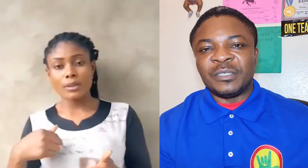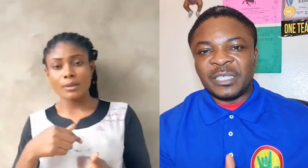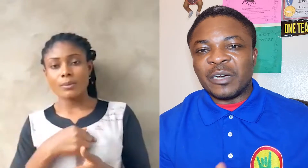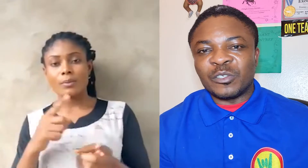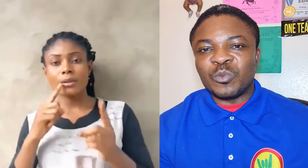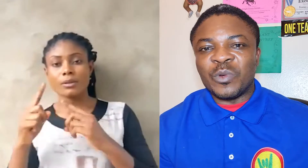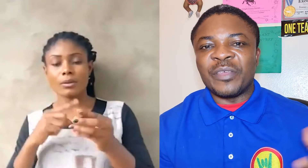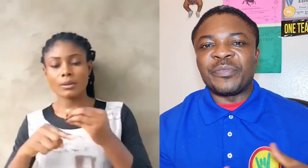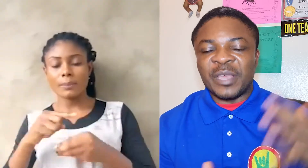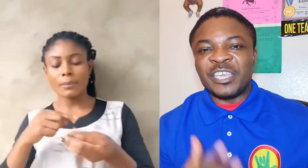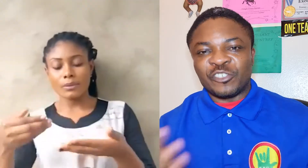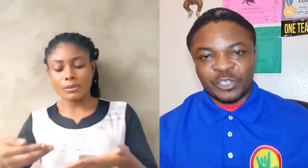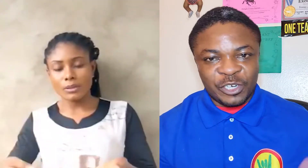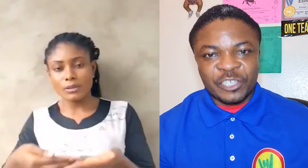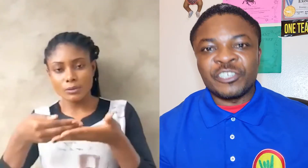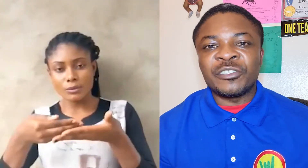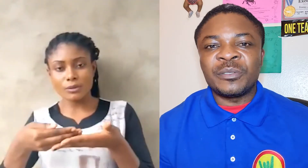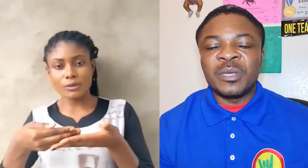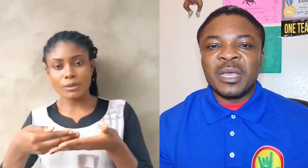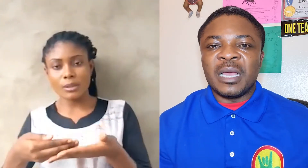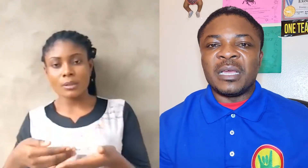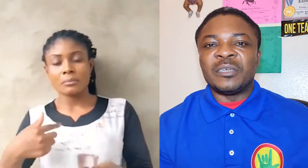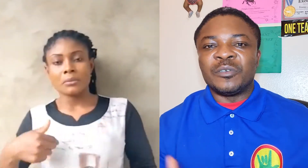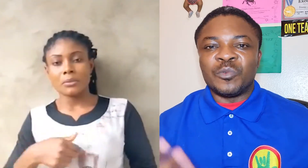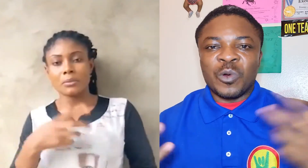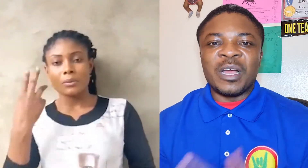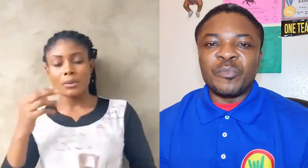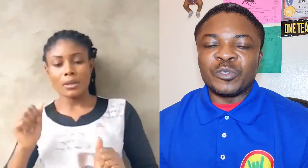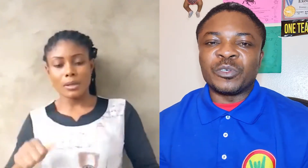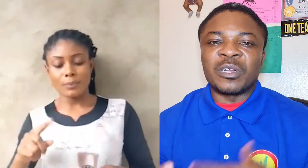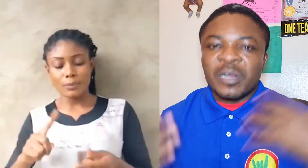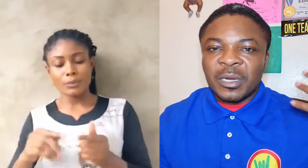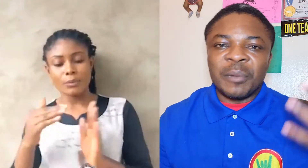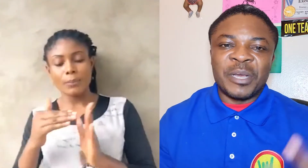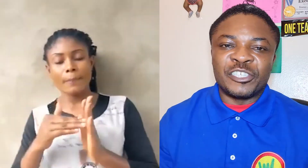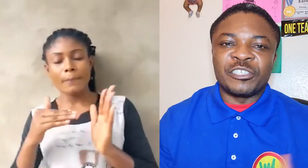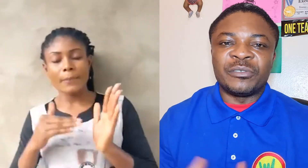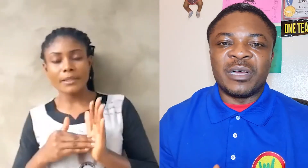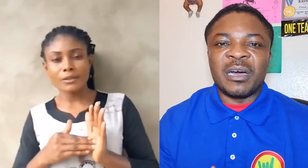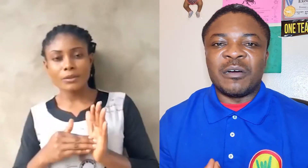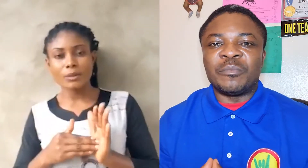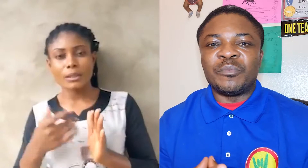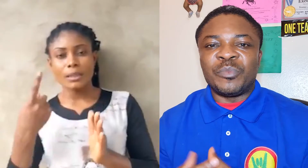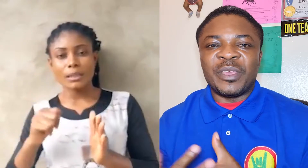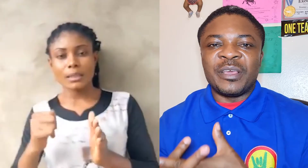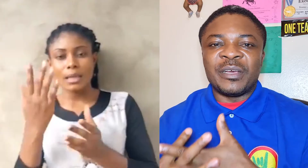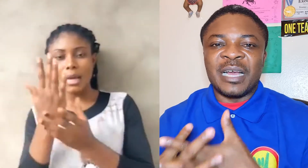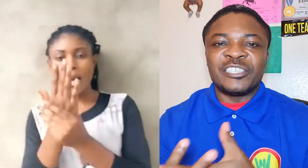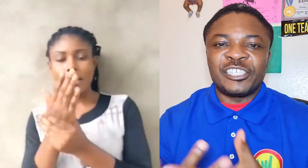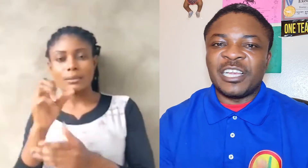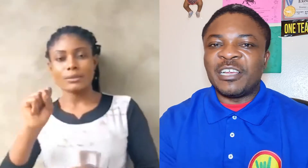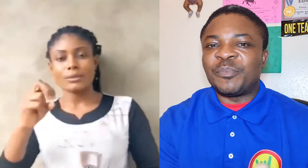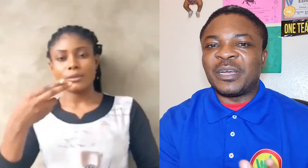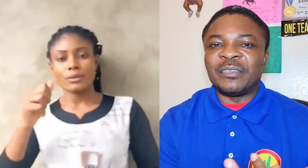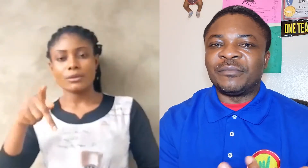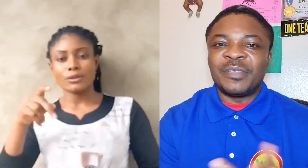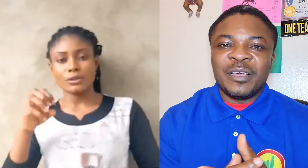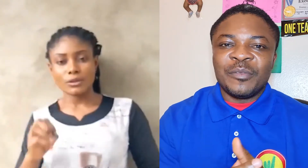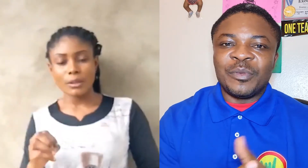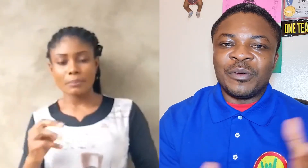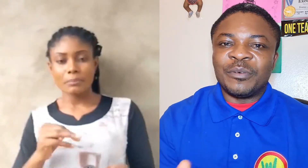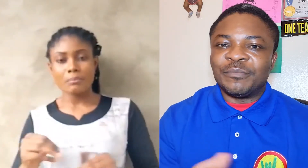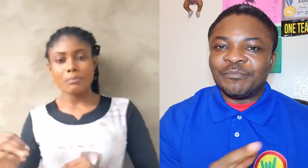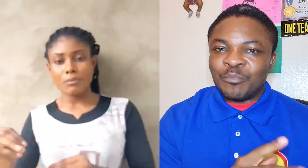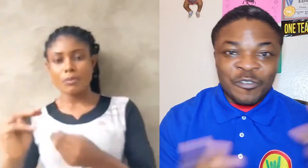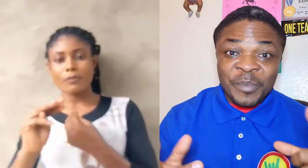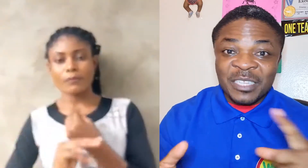we dealt with the introduction and were able to mention the hand shape and